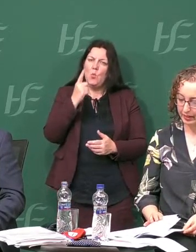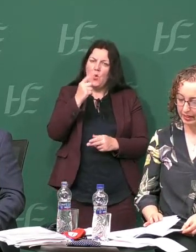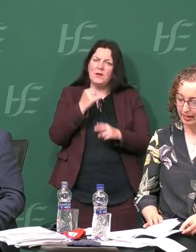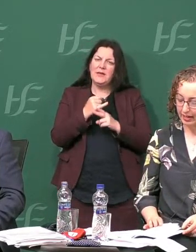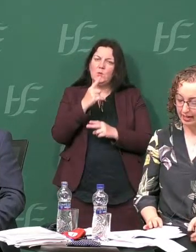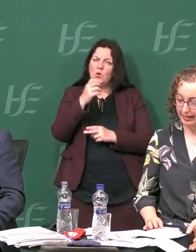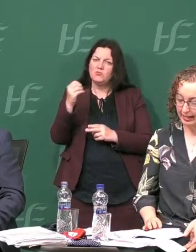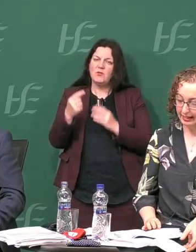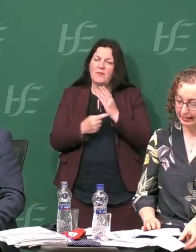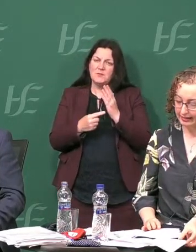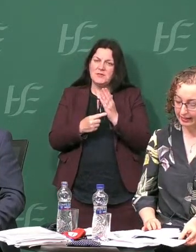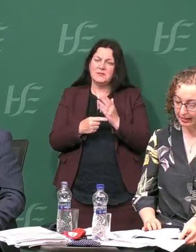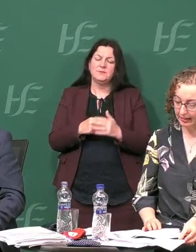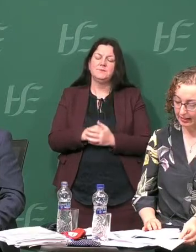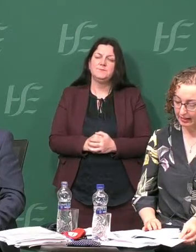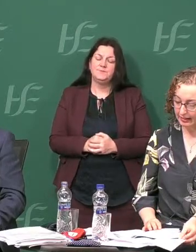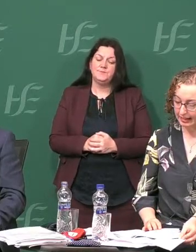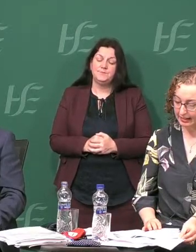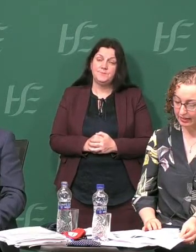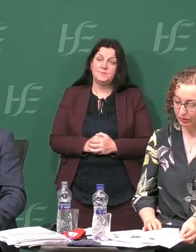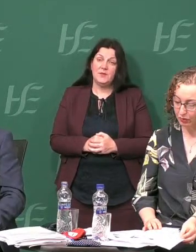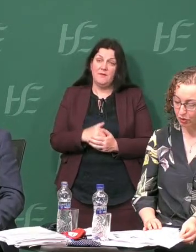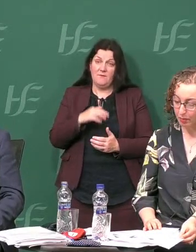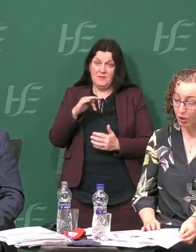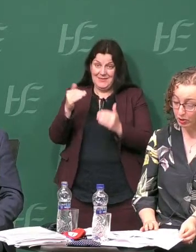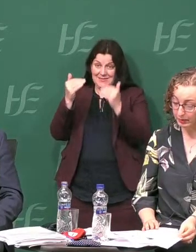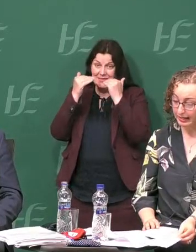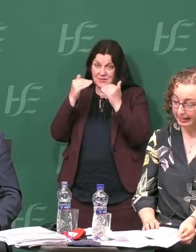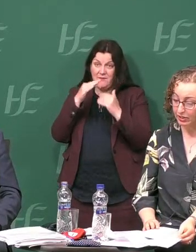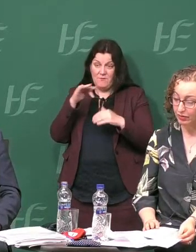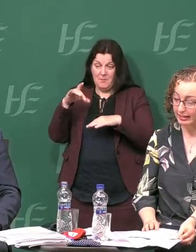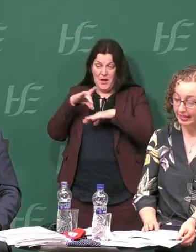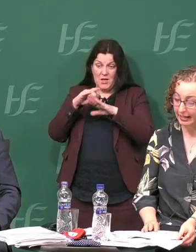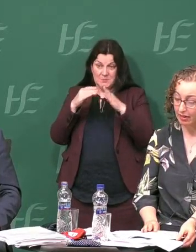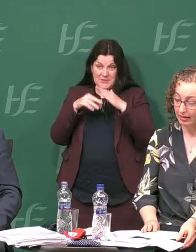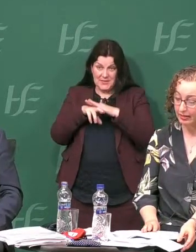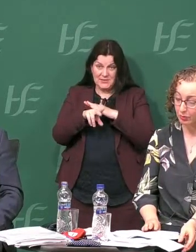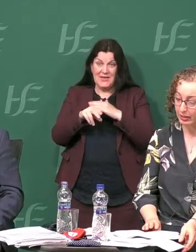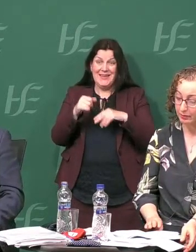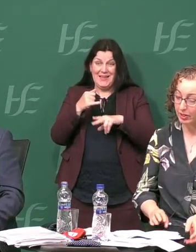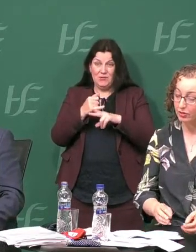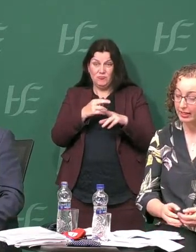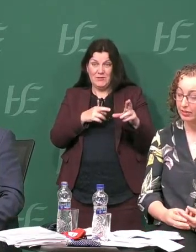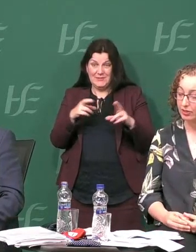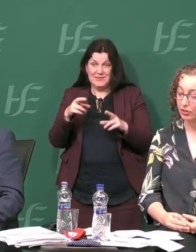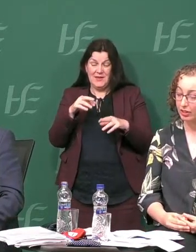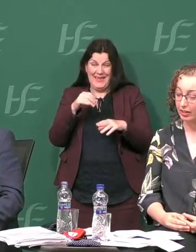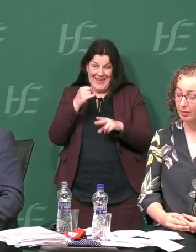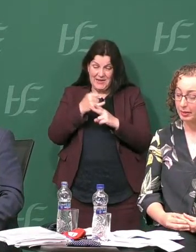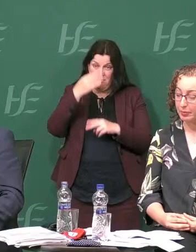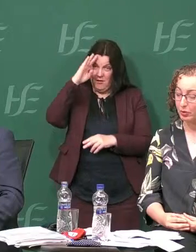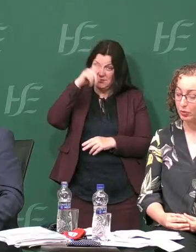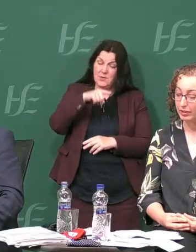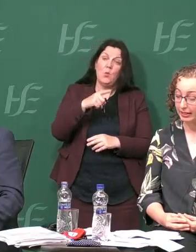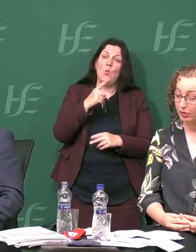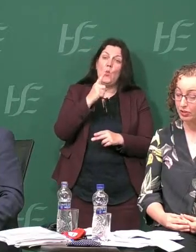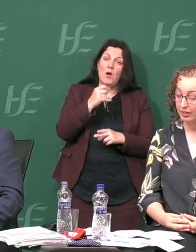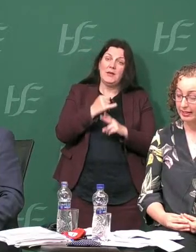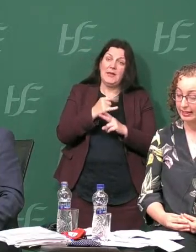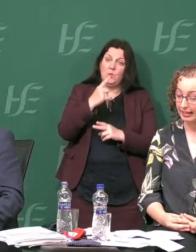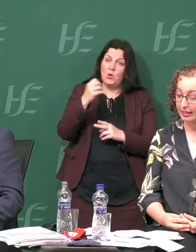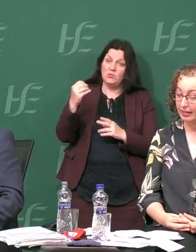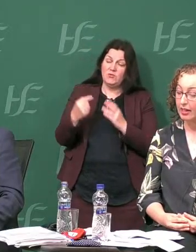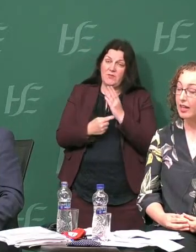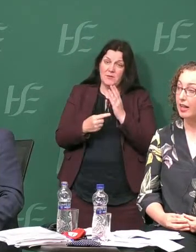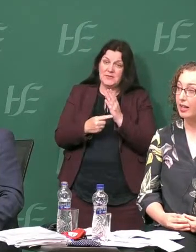from, that is data from hospitalization rates in Ireland, 1 in 100,000 people 0